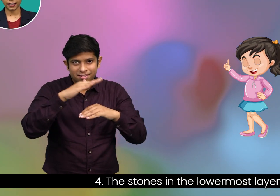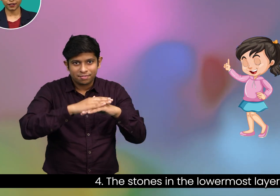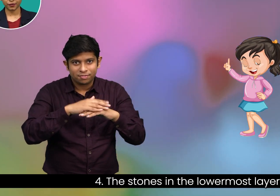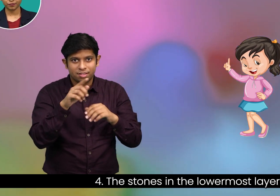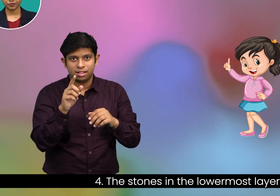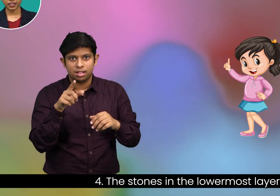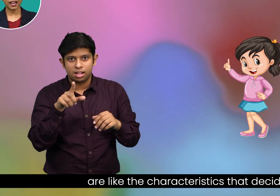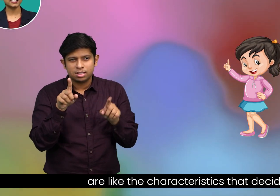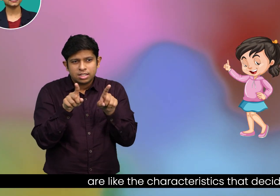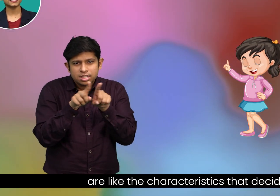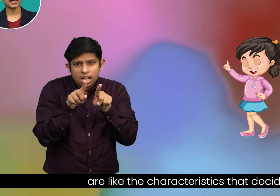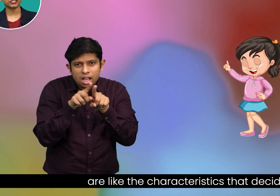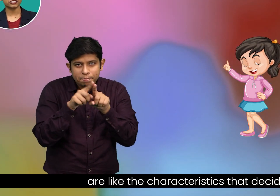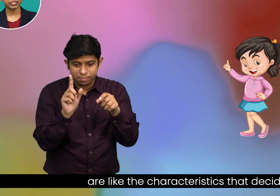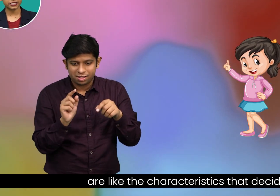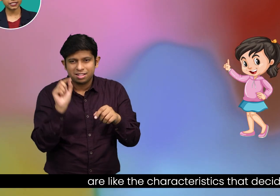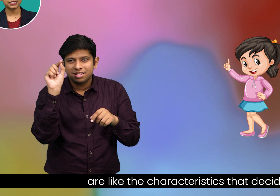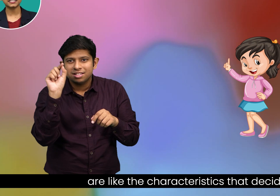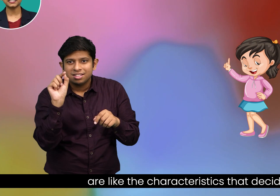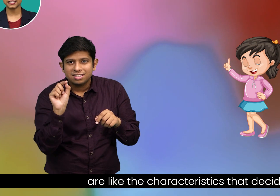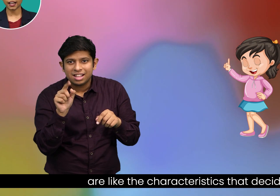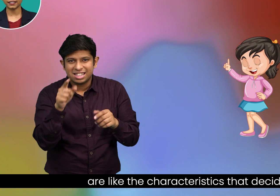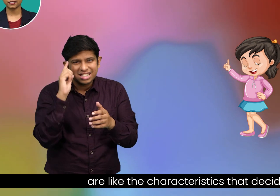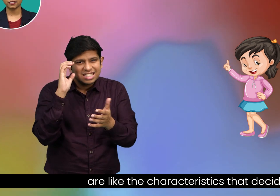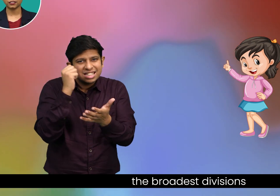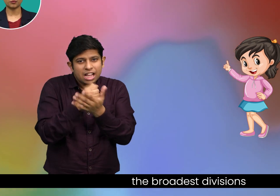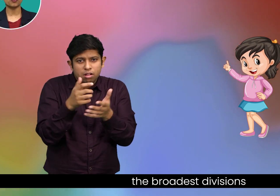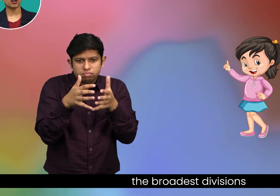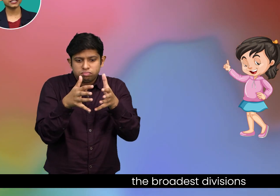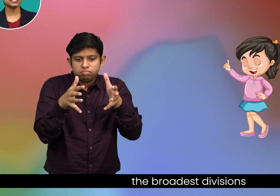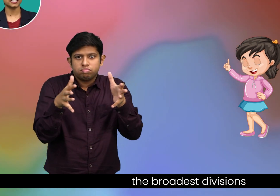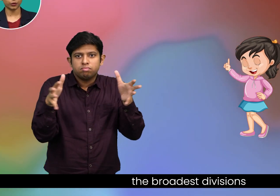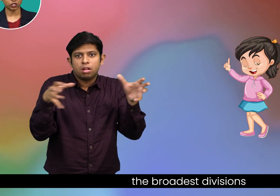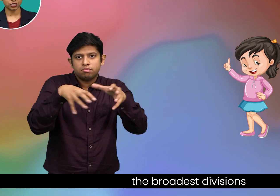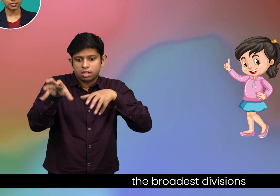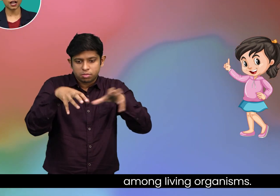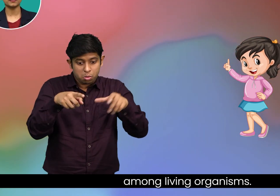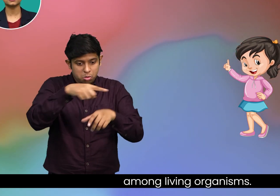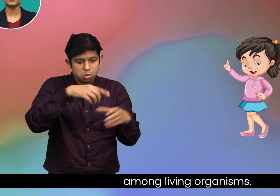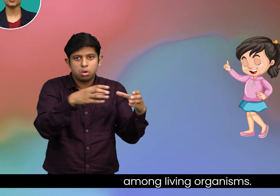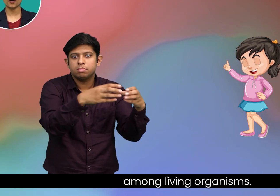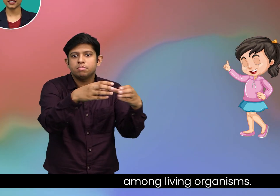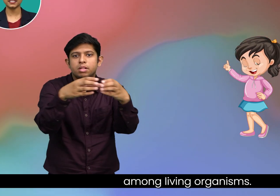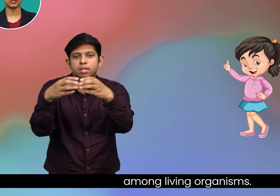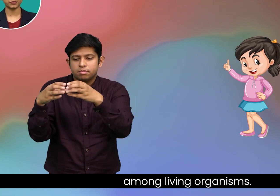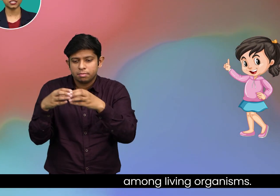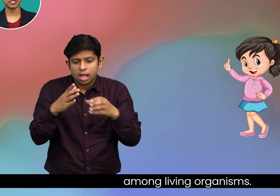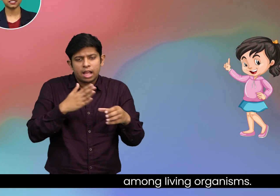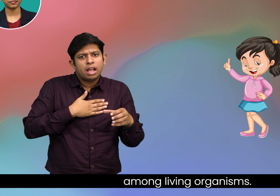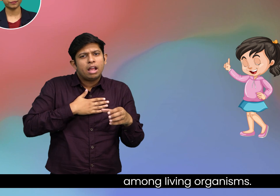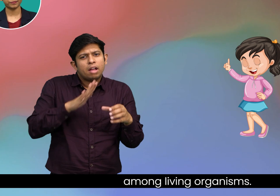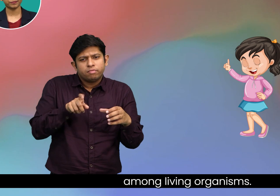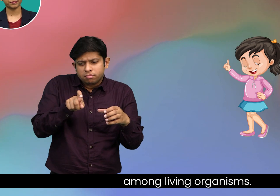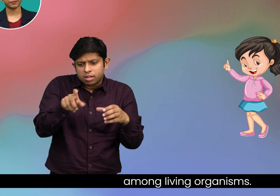lowermost layer are like the characteristics that decide the broadest divisions among living